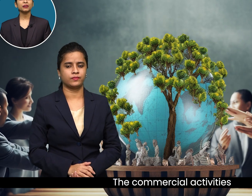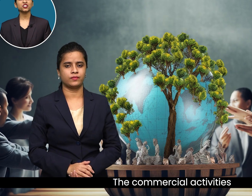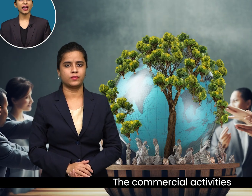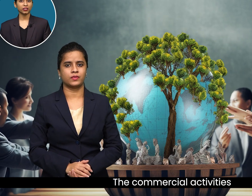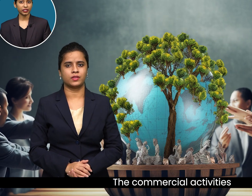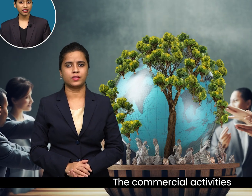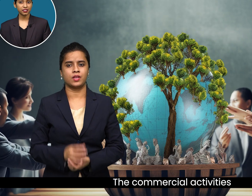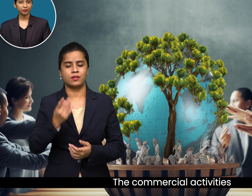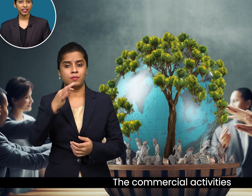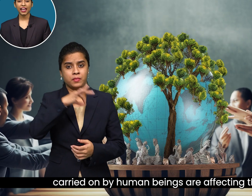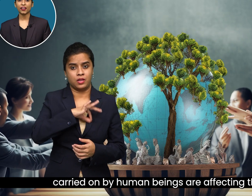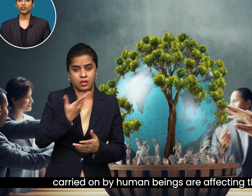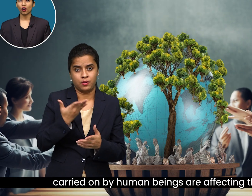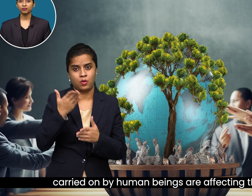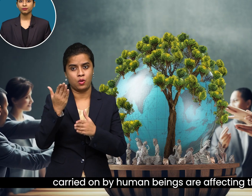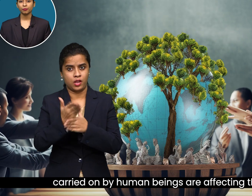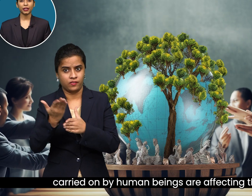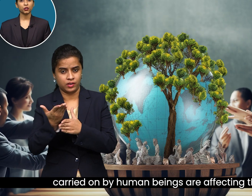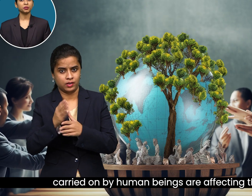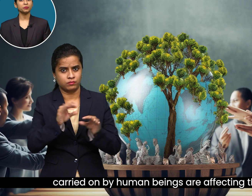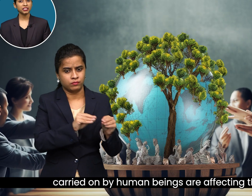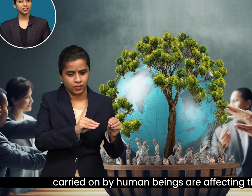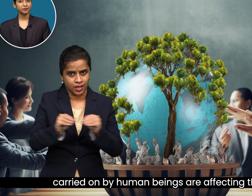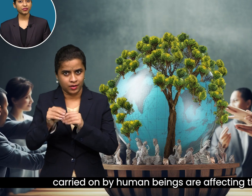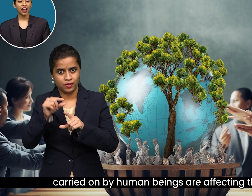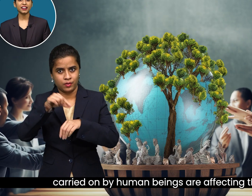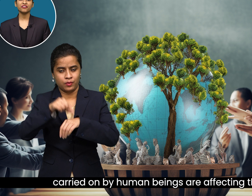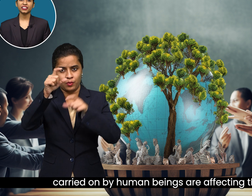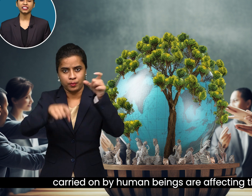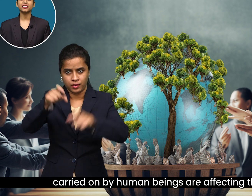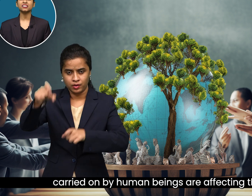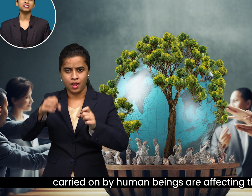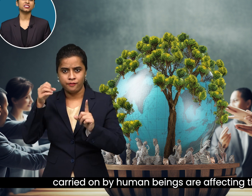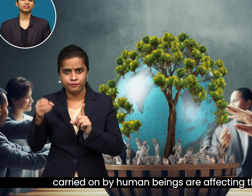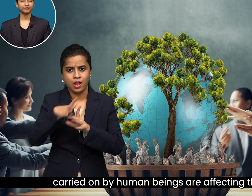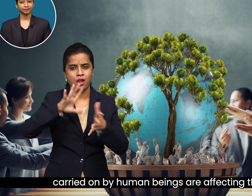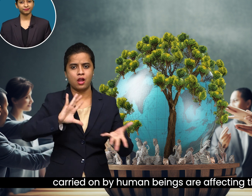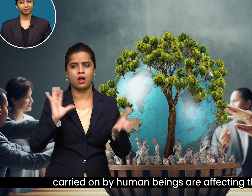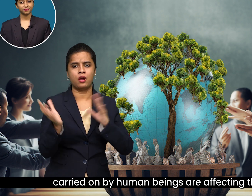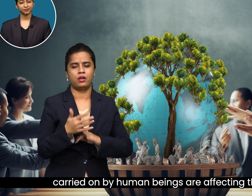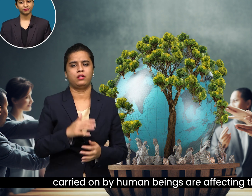The commercial activities carried on by human beings are affecting the earth.